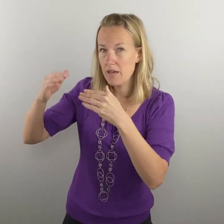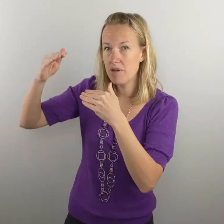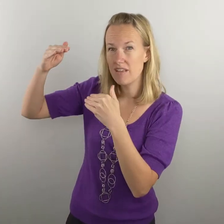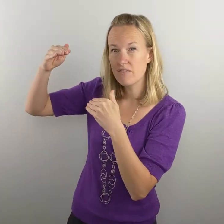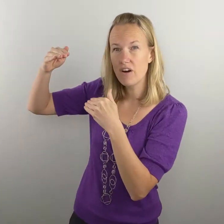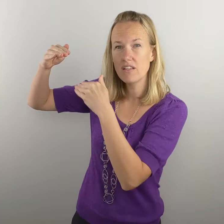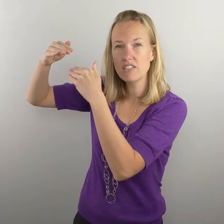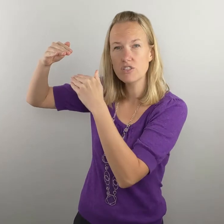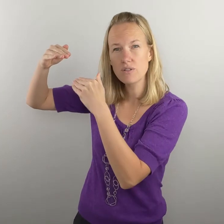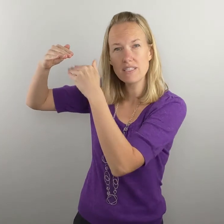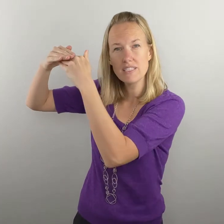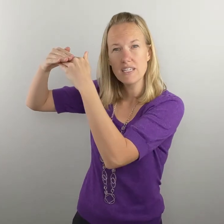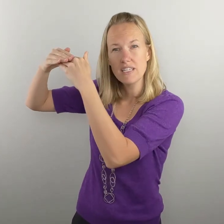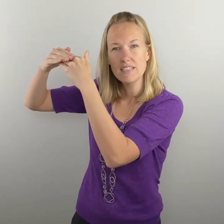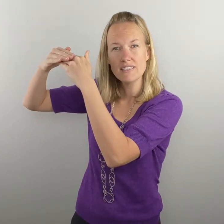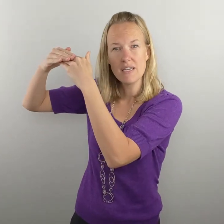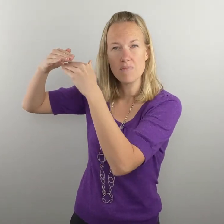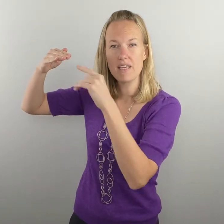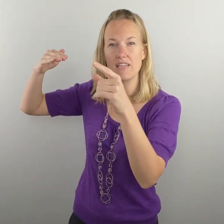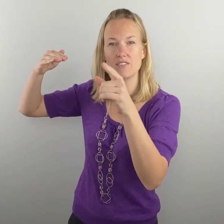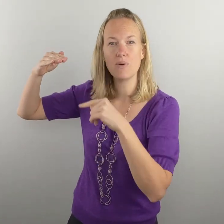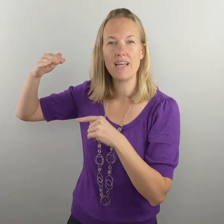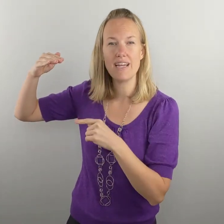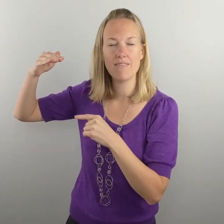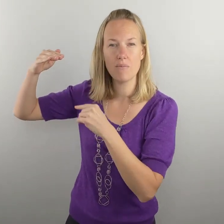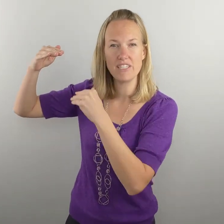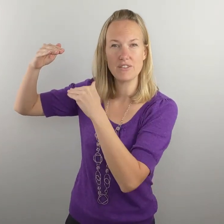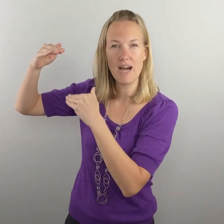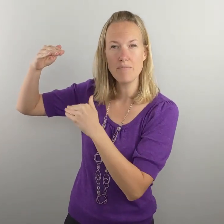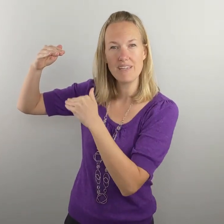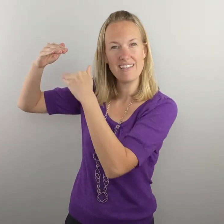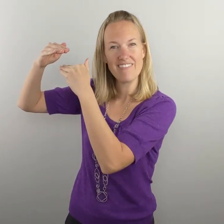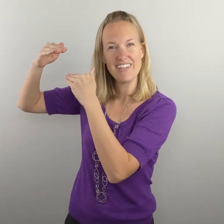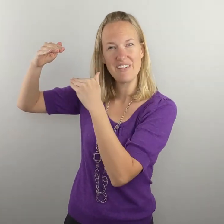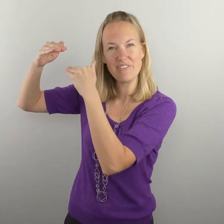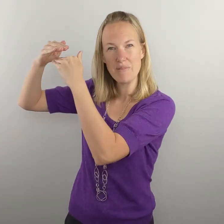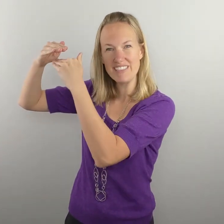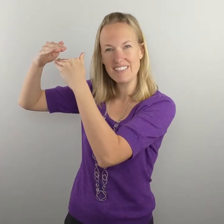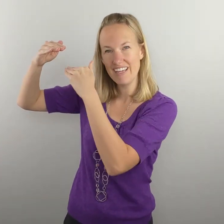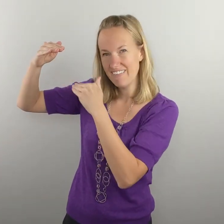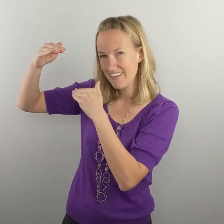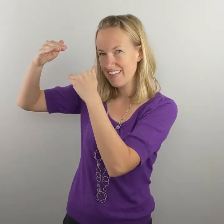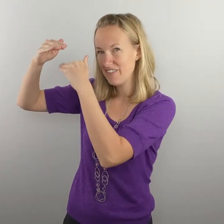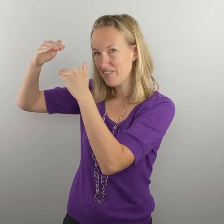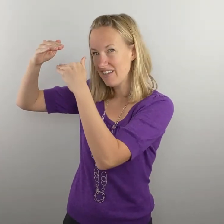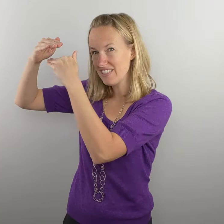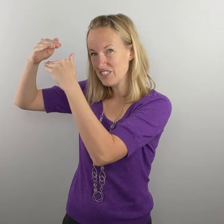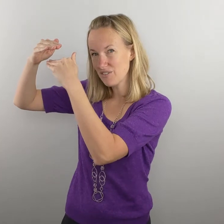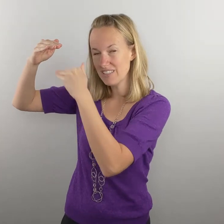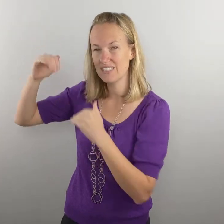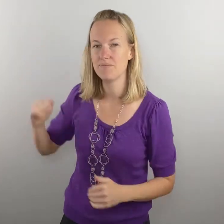and then falling short, the same thing as when I never measure up in that video from yesterday. We're going to do falling short.